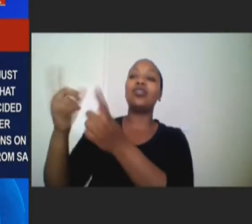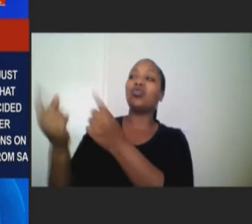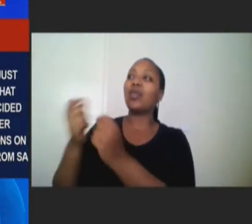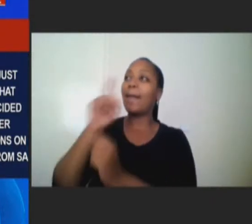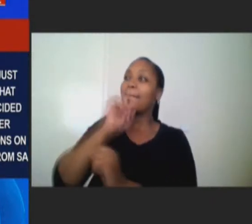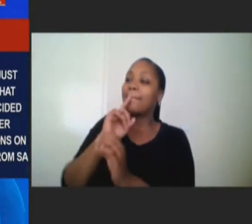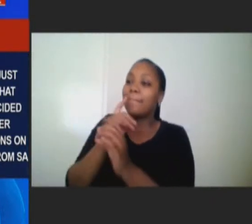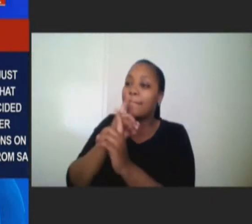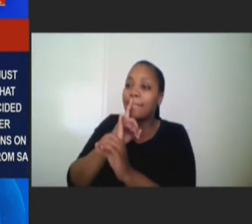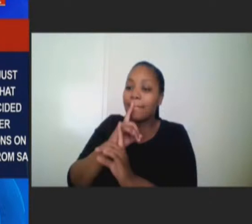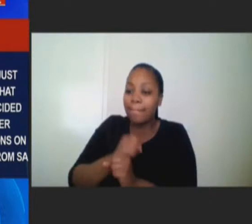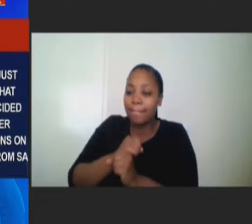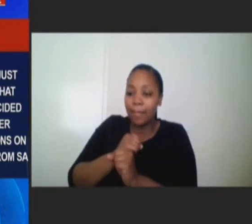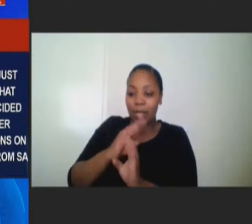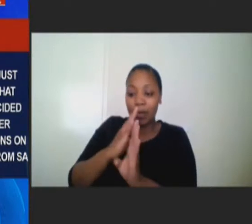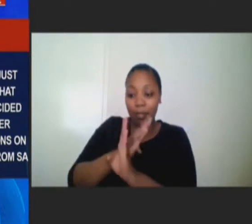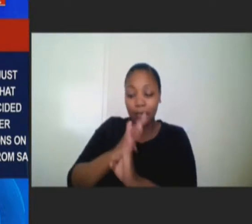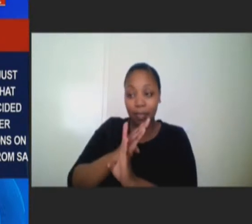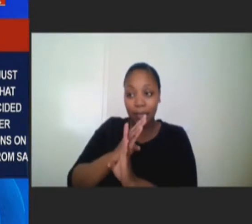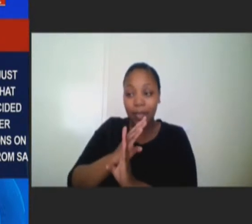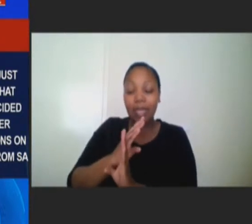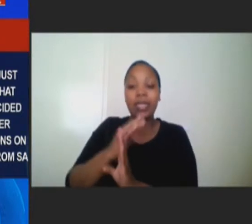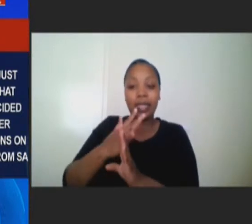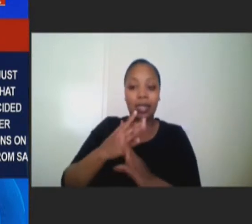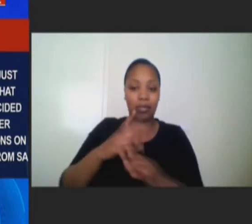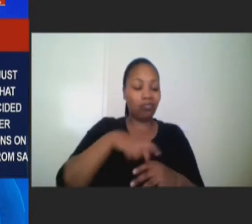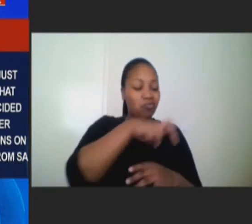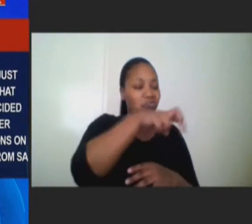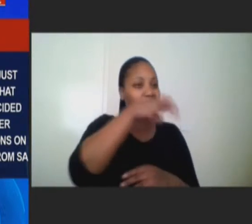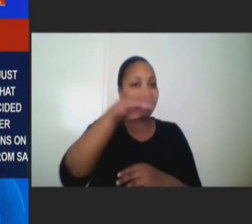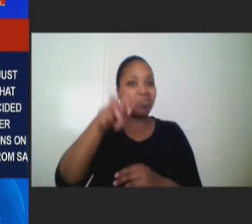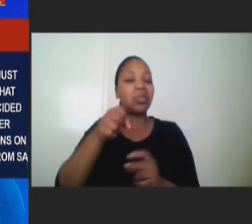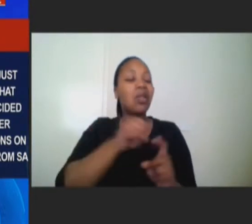approach until a different decision can be taken.